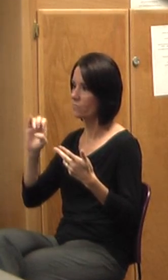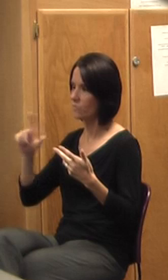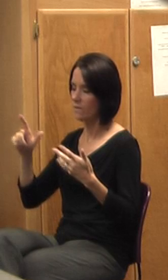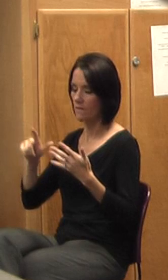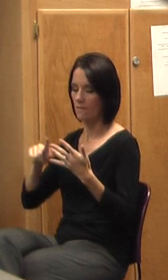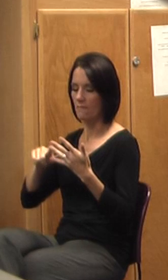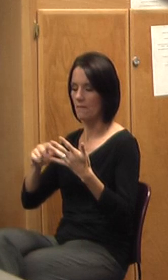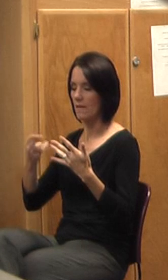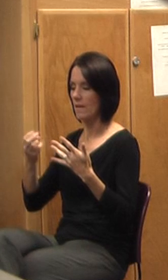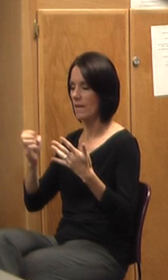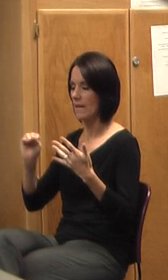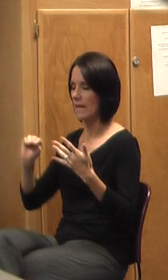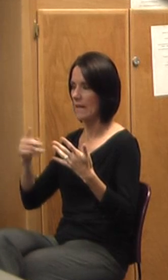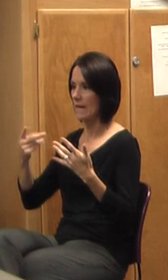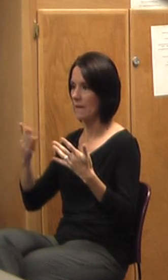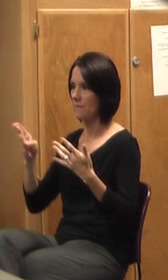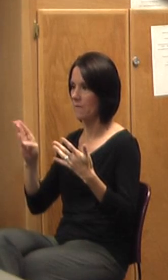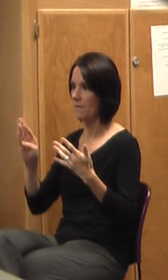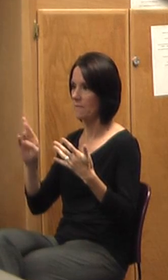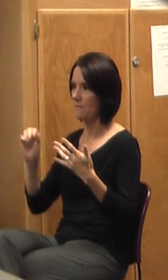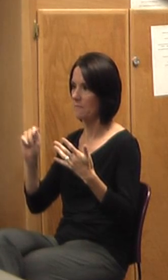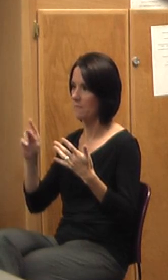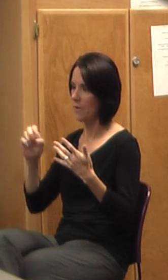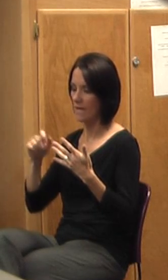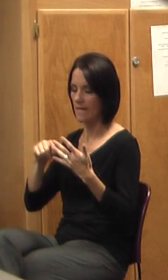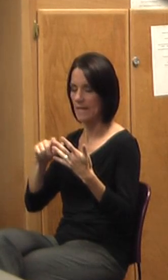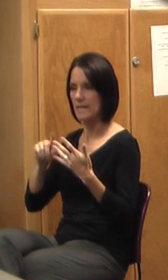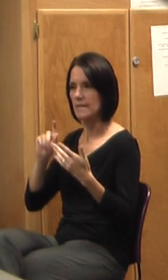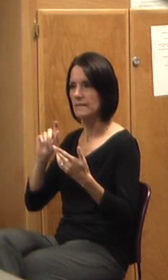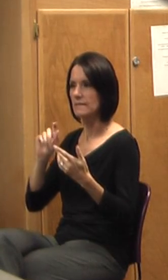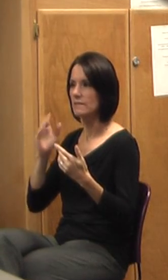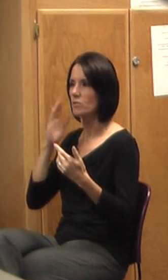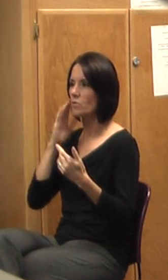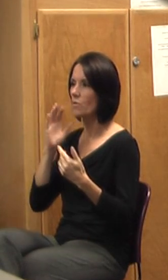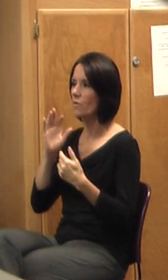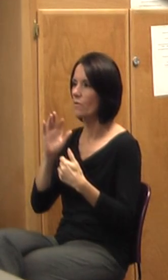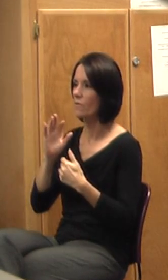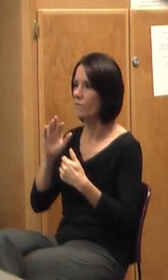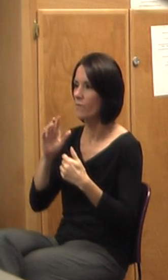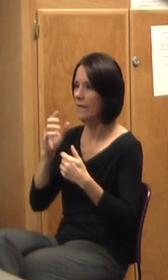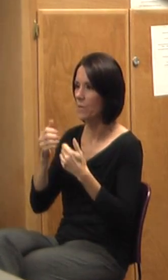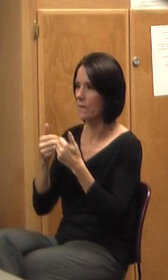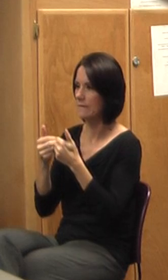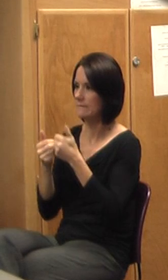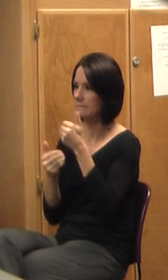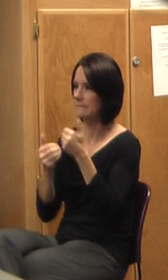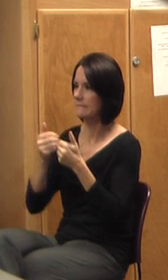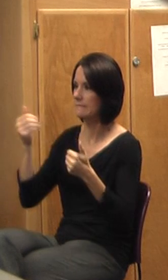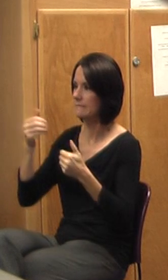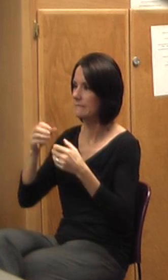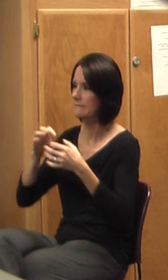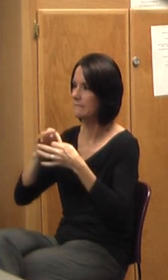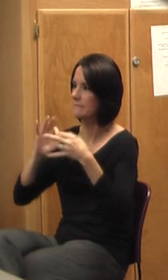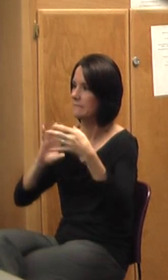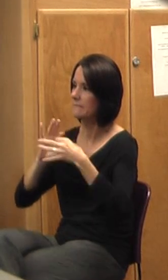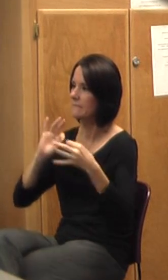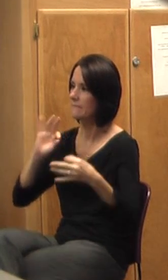hemp brake, which separates the fibers from the stalks, and then he also invented a steam